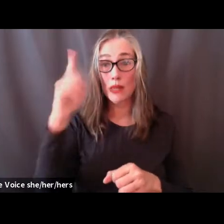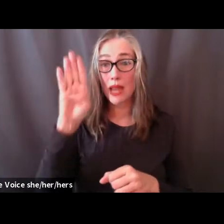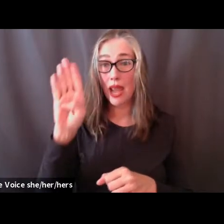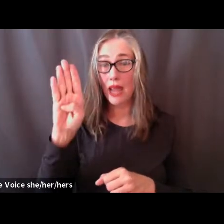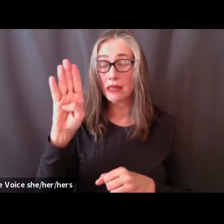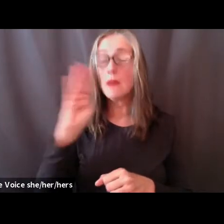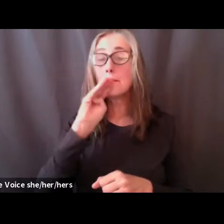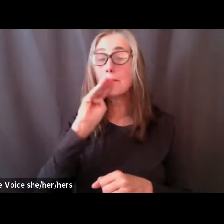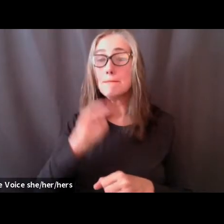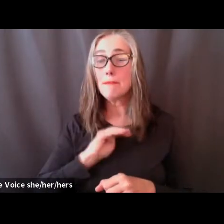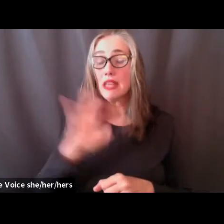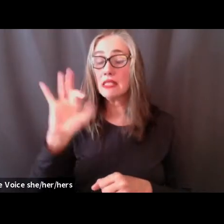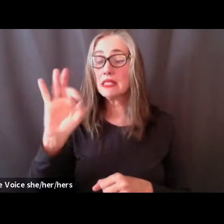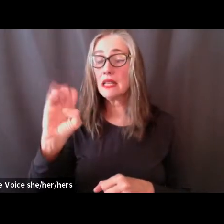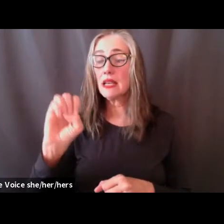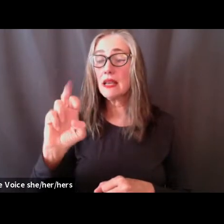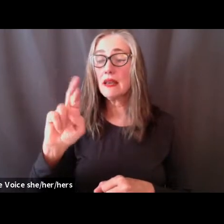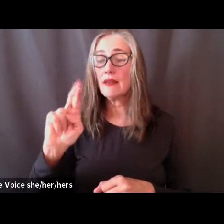her, please.